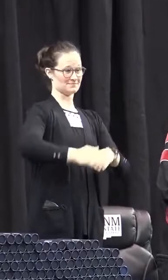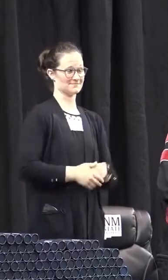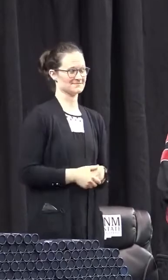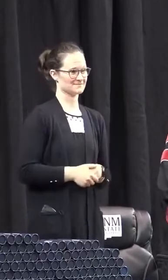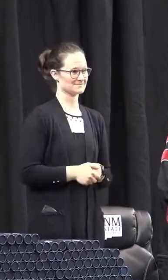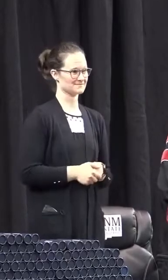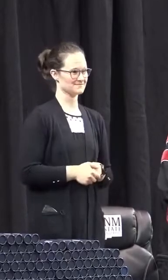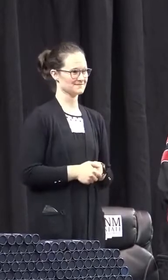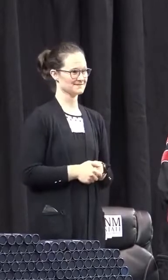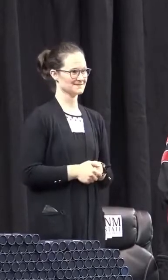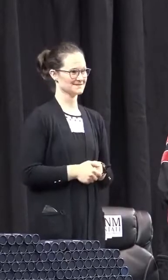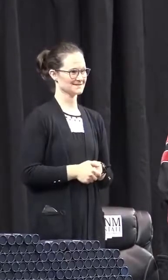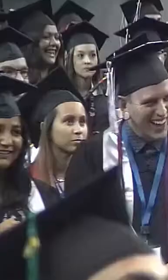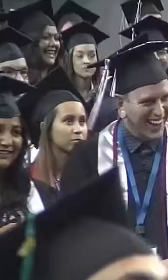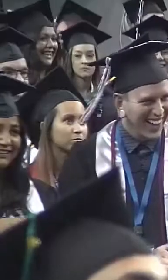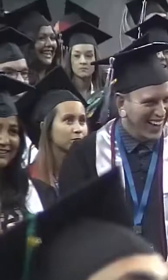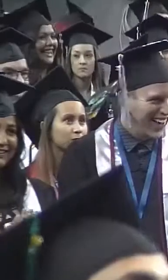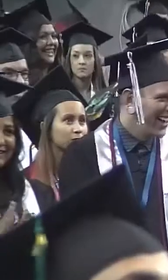What?